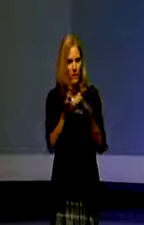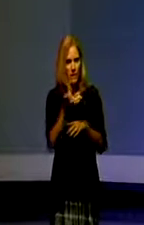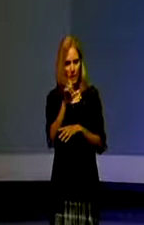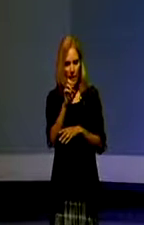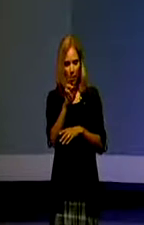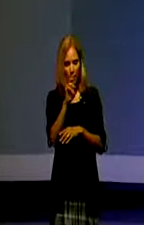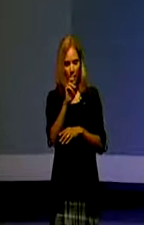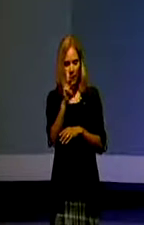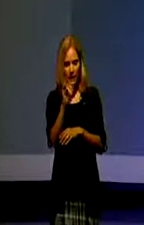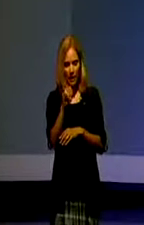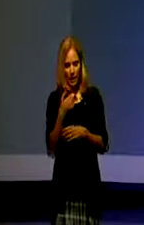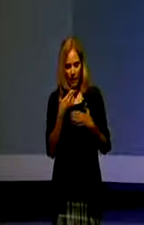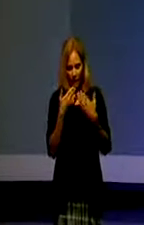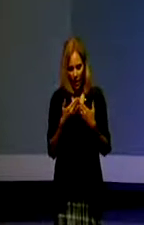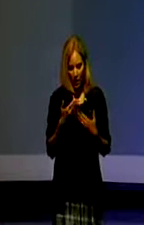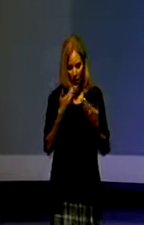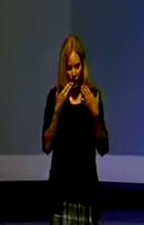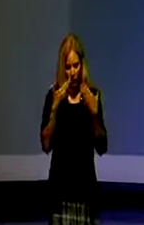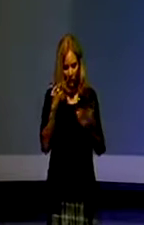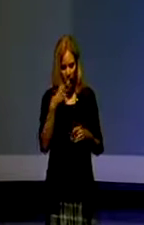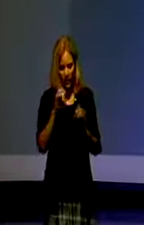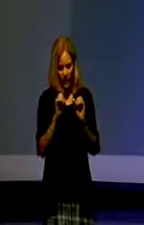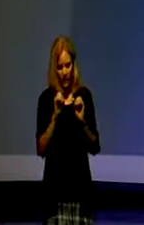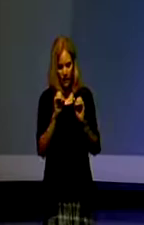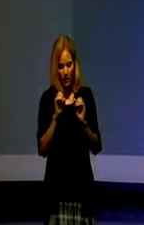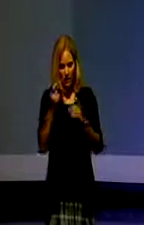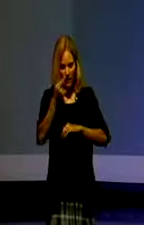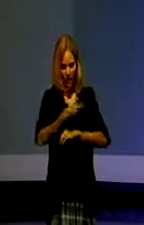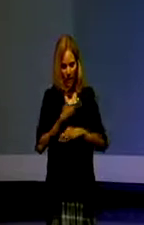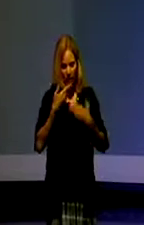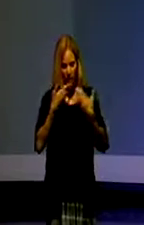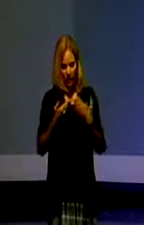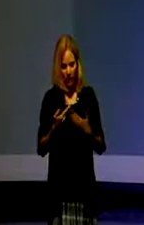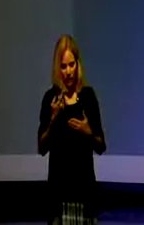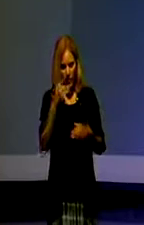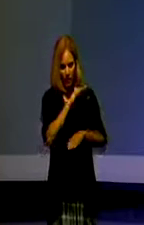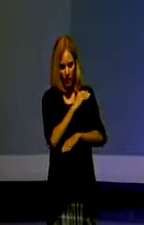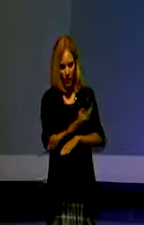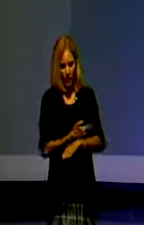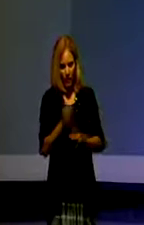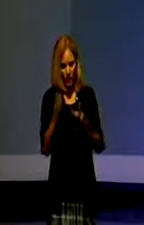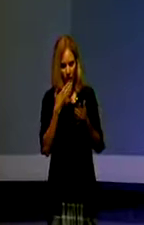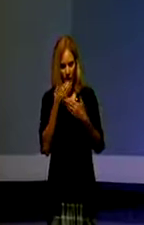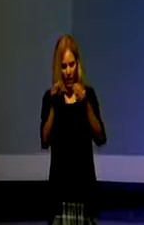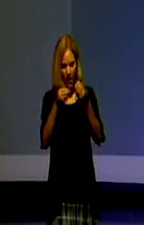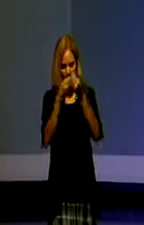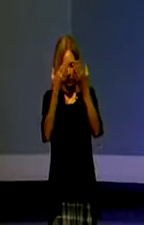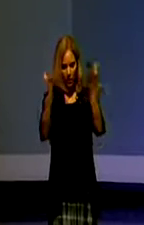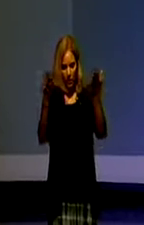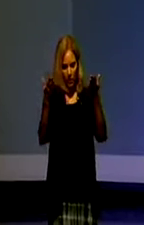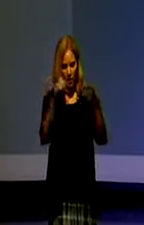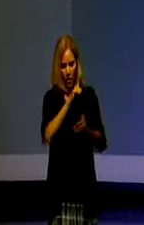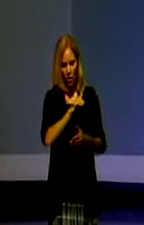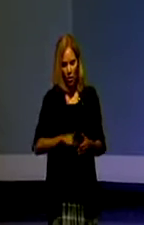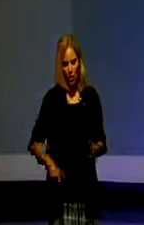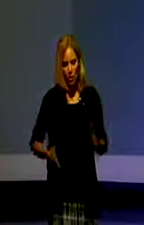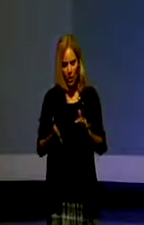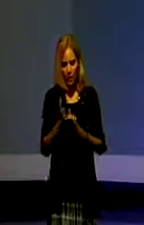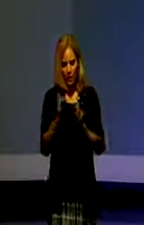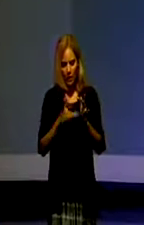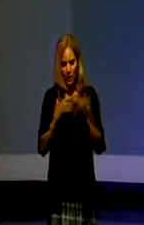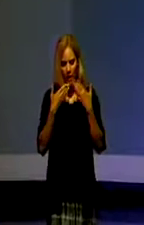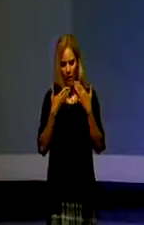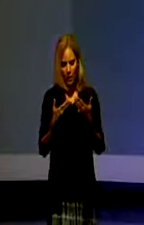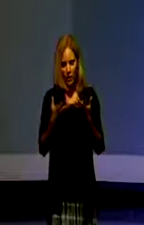Kay. Father, we are grateful for this day. We are thankful for the power of the gospel. Lord Jesus, we are thankful that